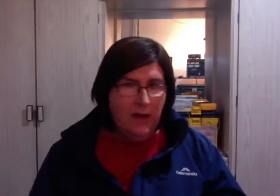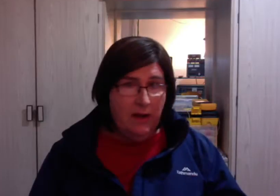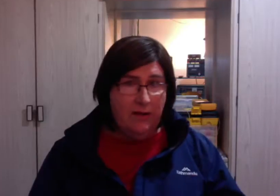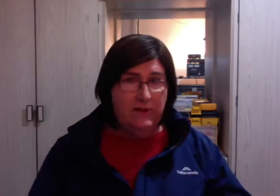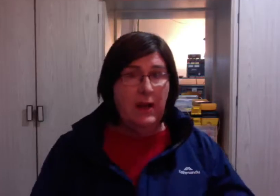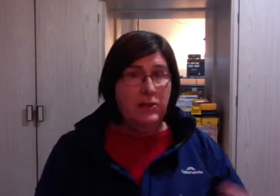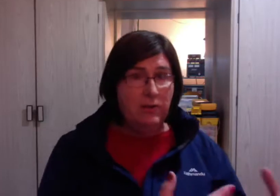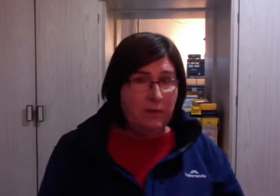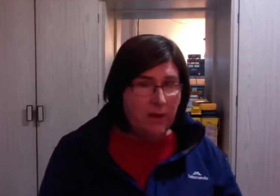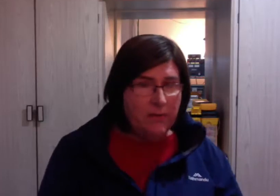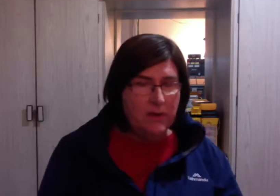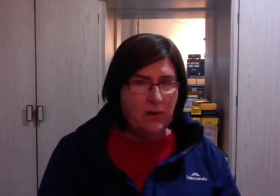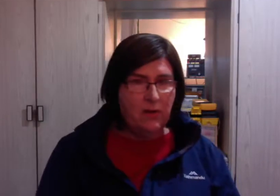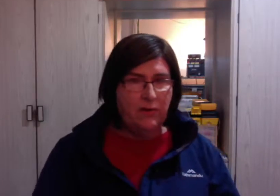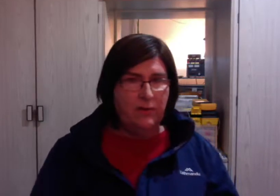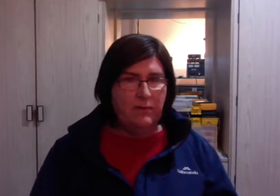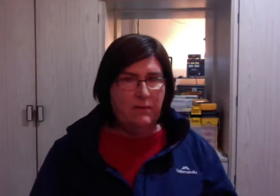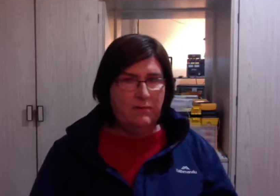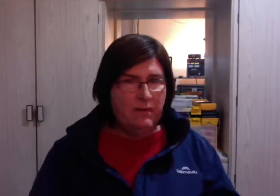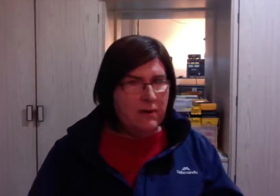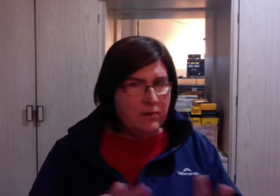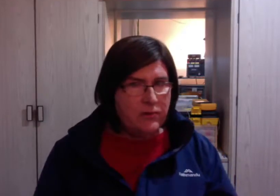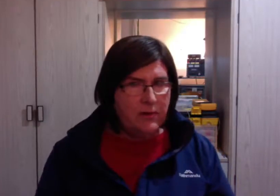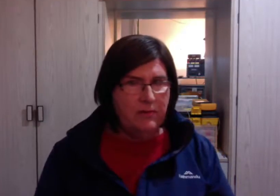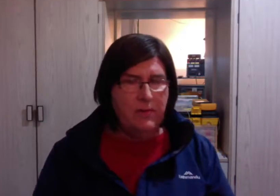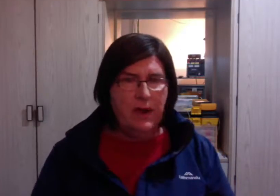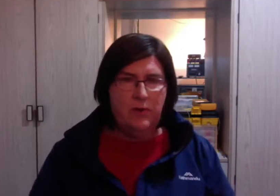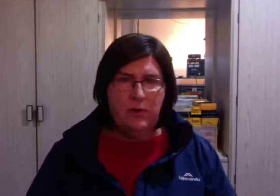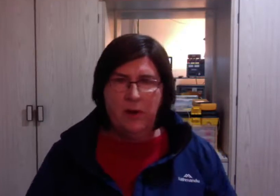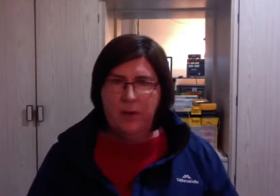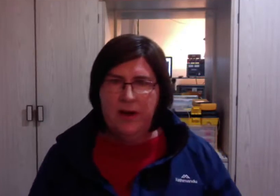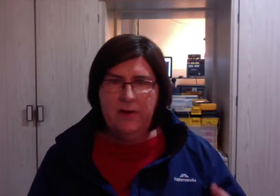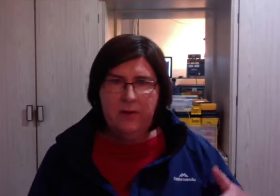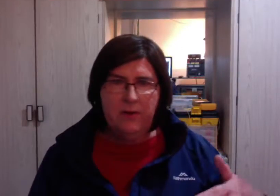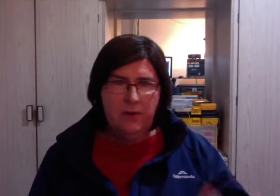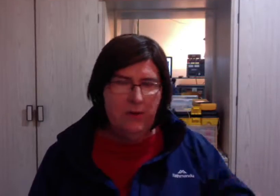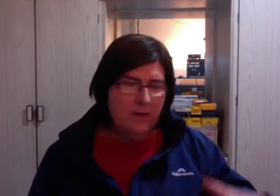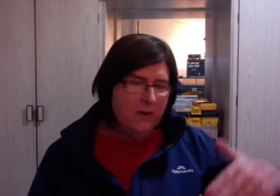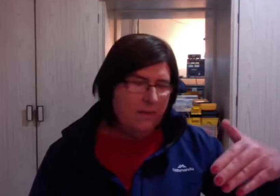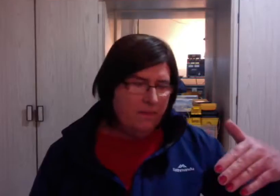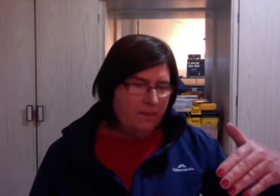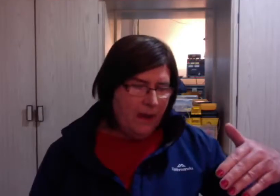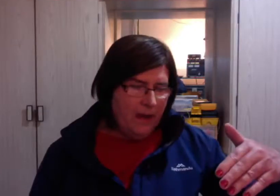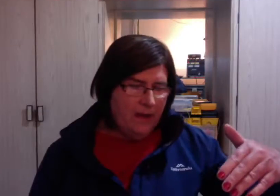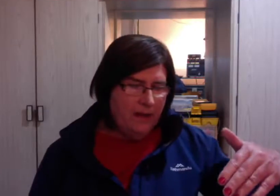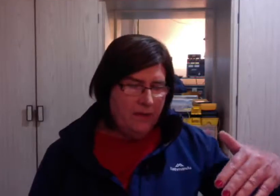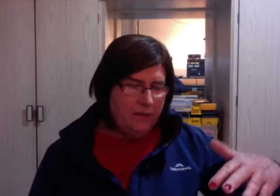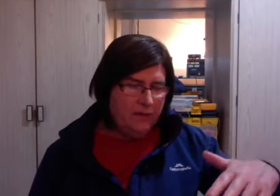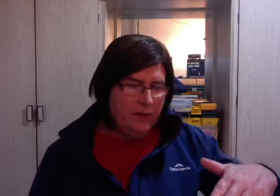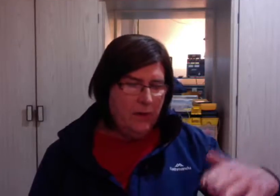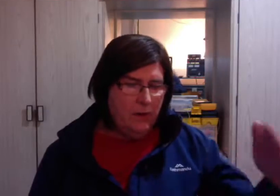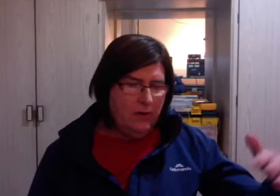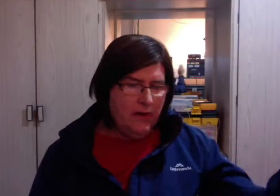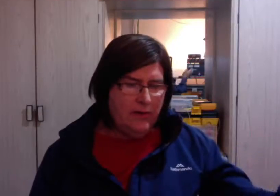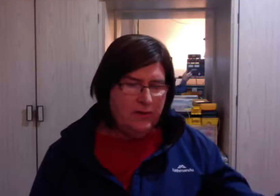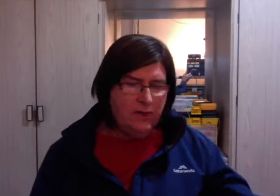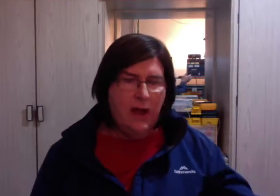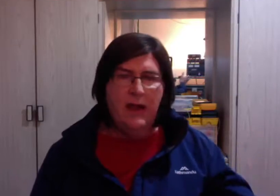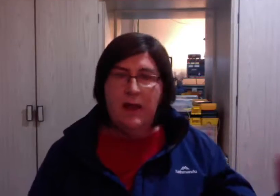of have to hand you over because they're very restrictive about who can operate in Uluru. So you go Uluru, Katajuda, and